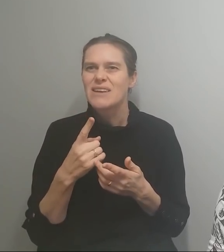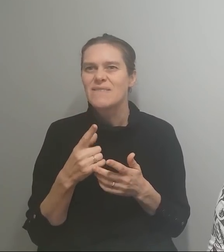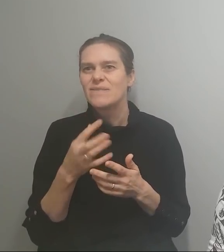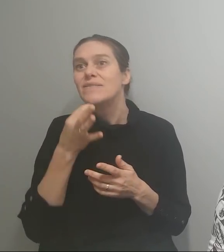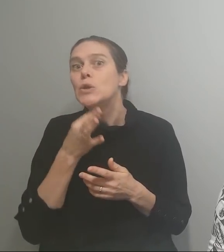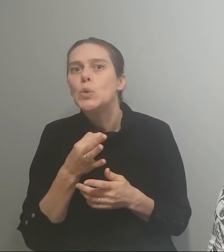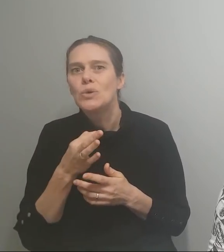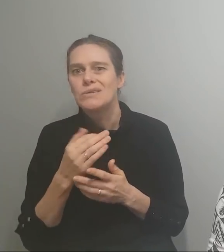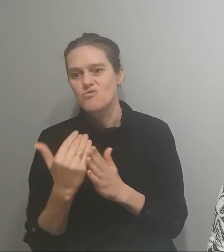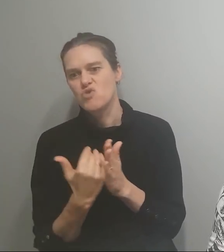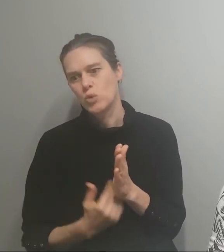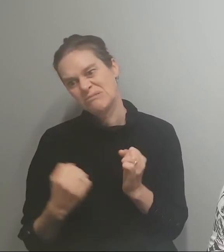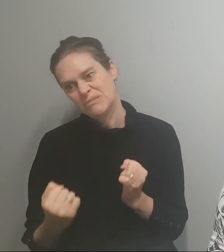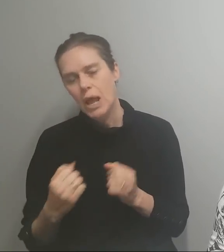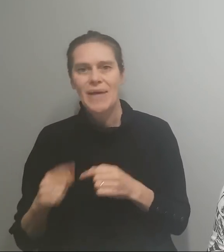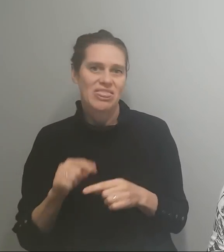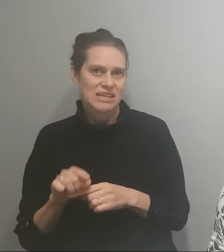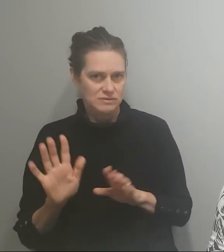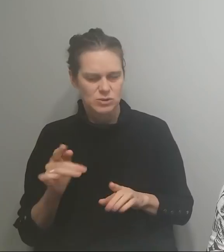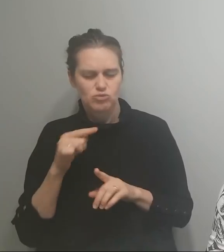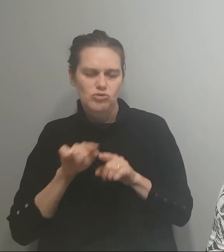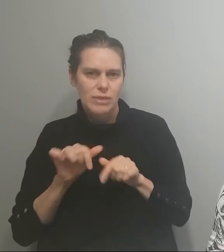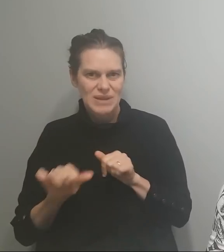that. Just had